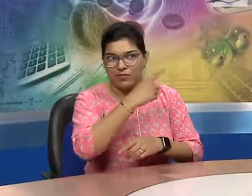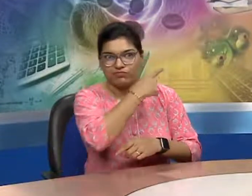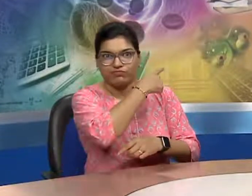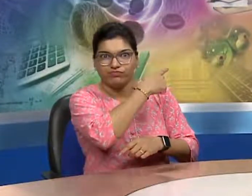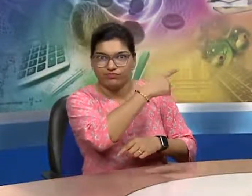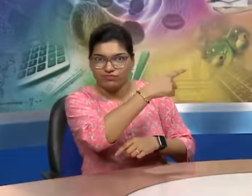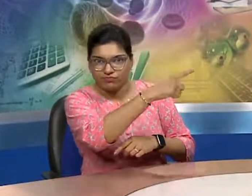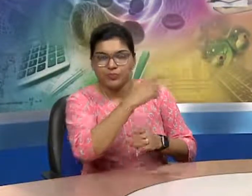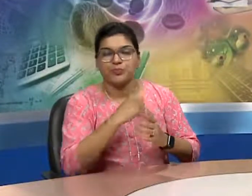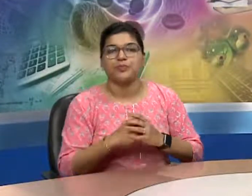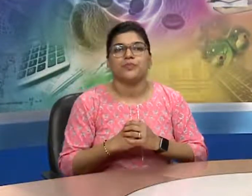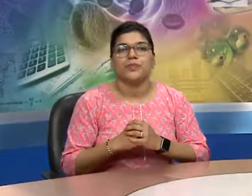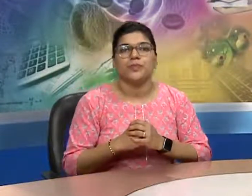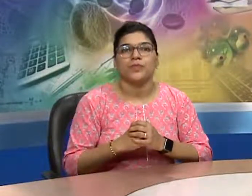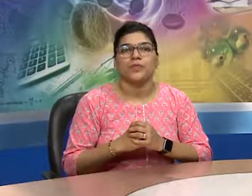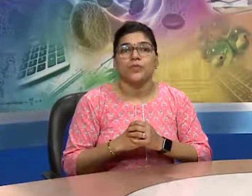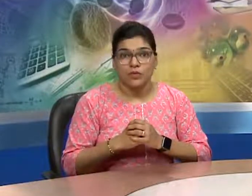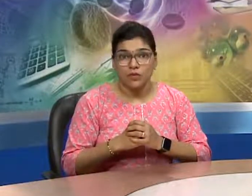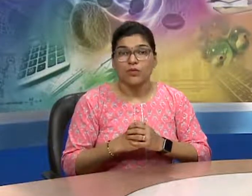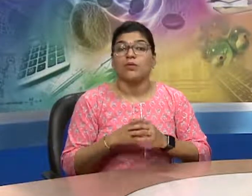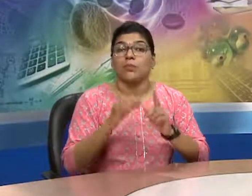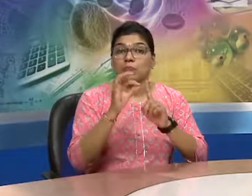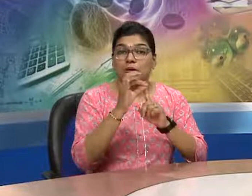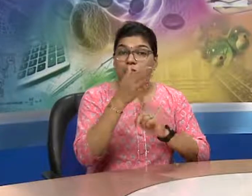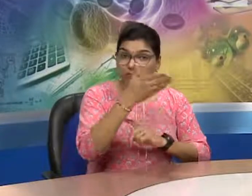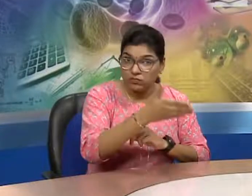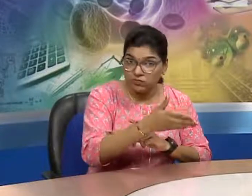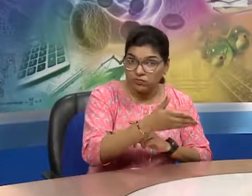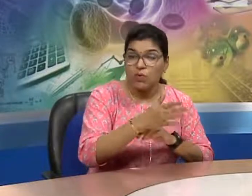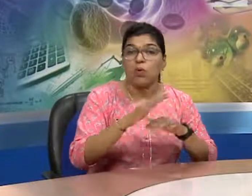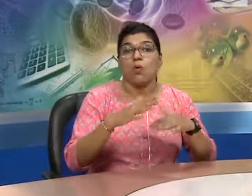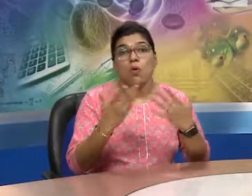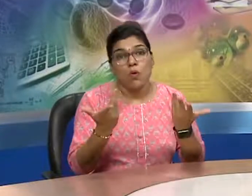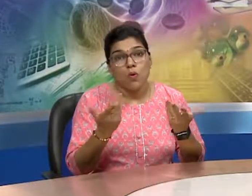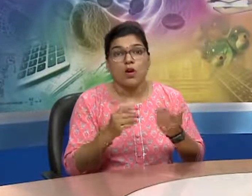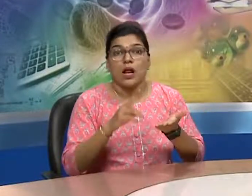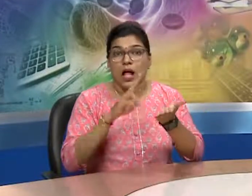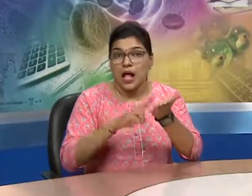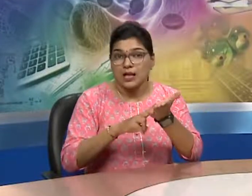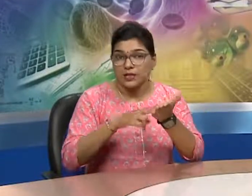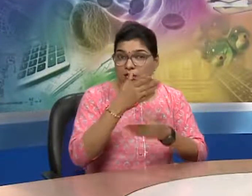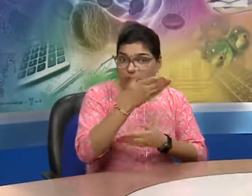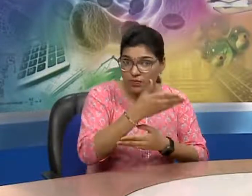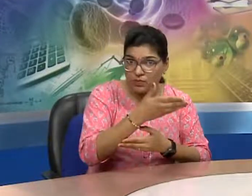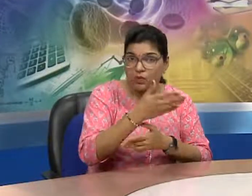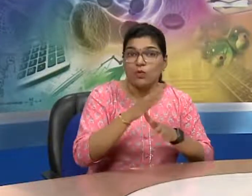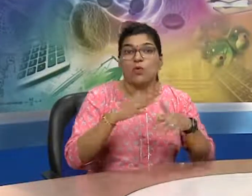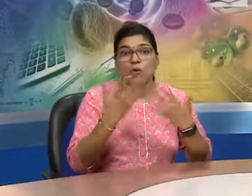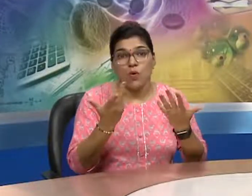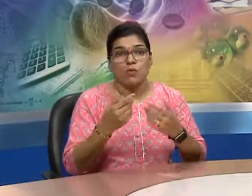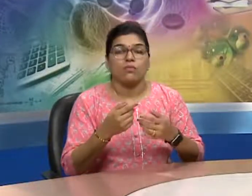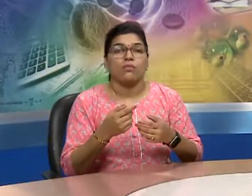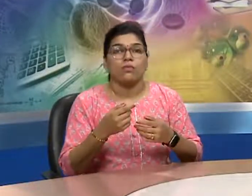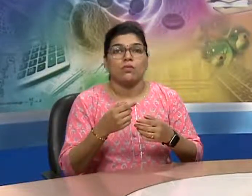You can see different names written on the screen also, like phosphorus and